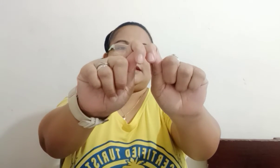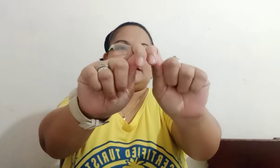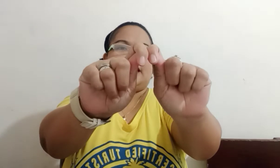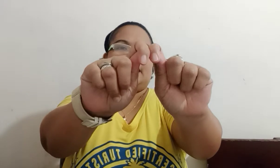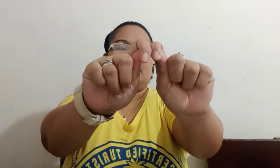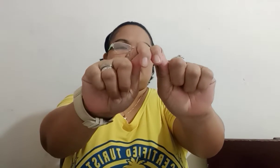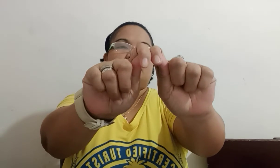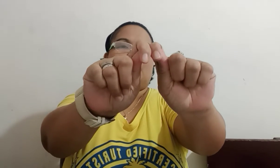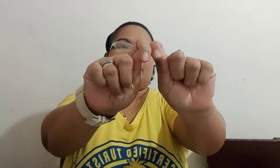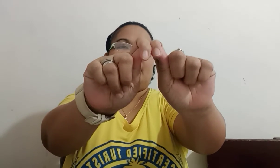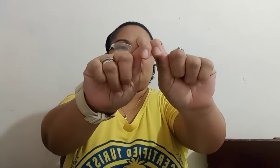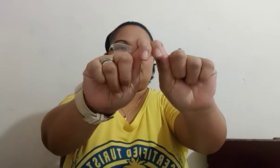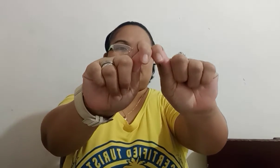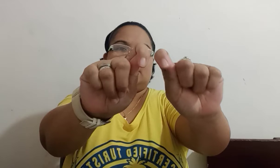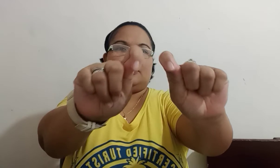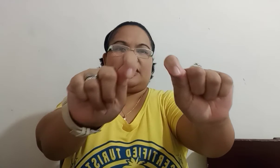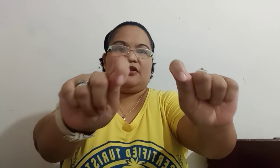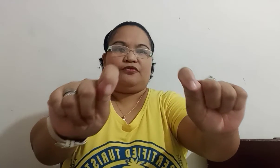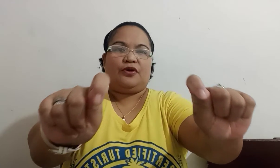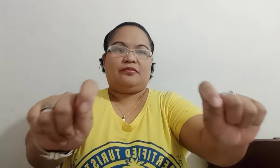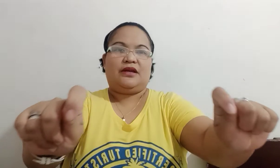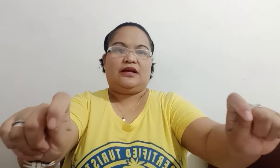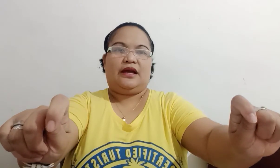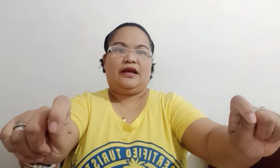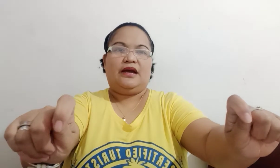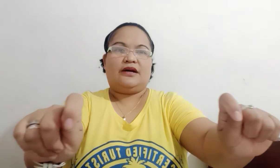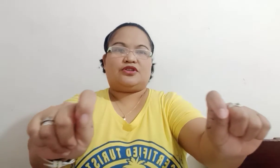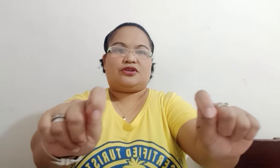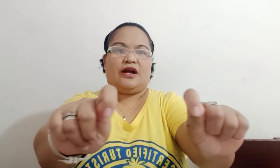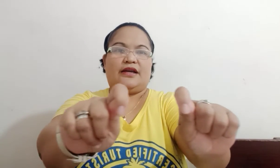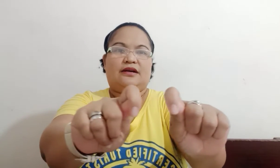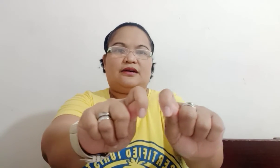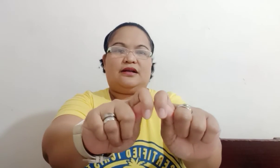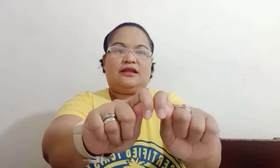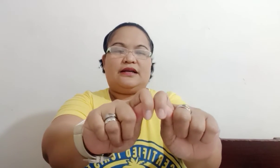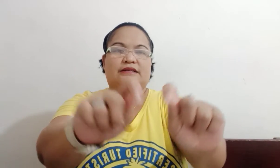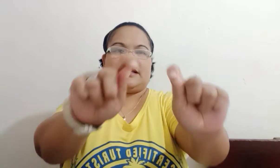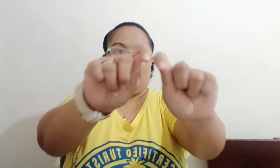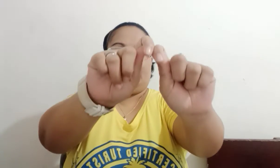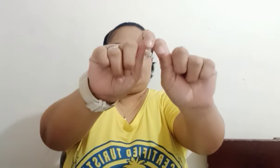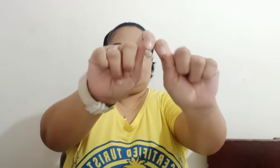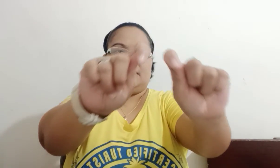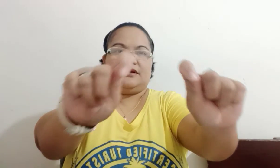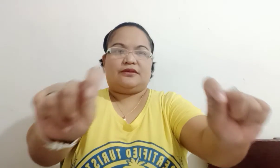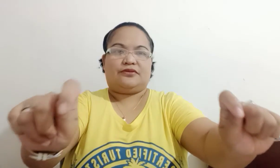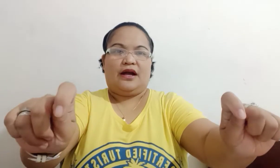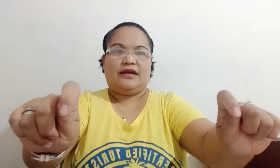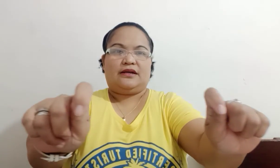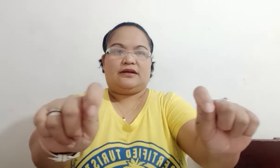T sign, both ends. forming a triangle sign. Triangle.